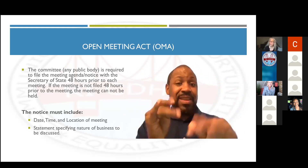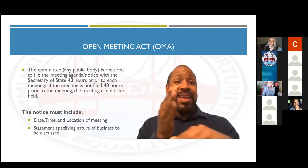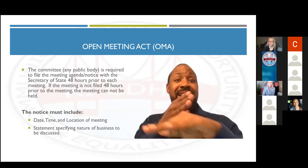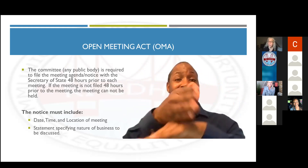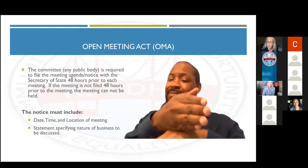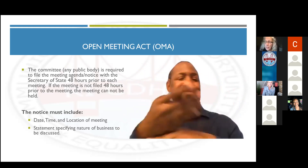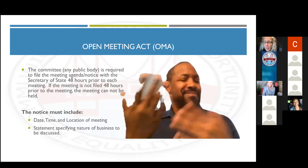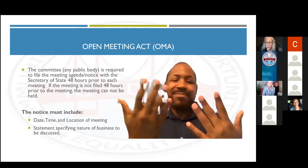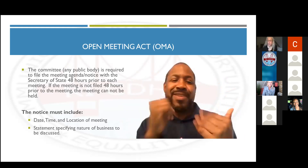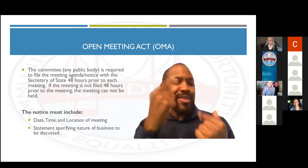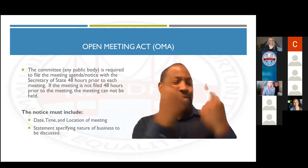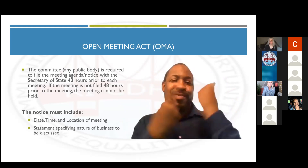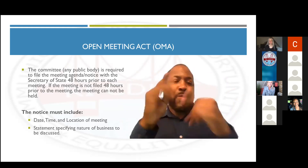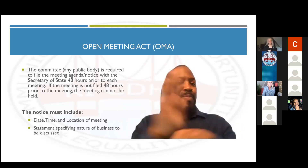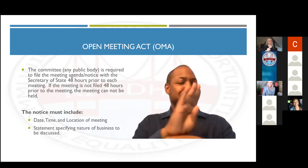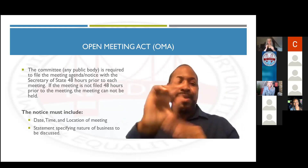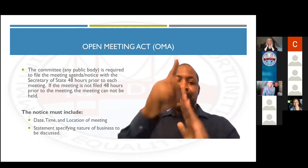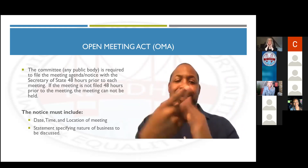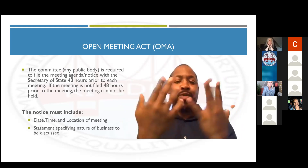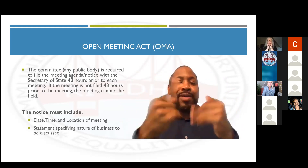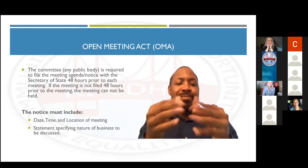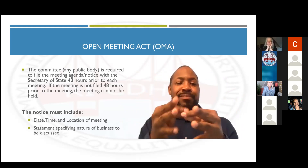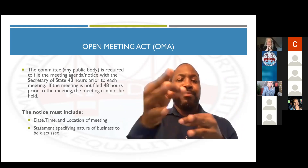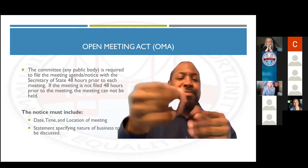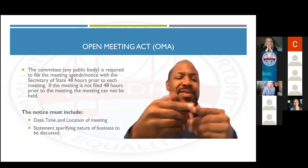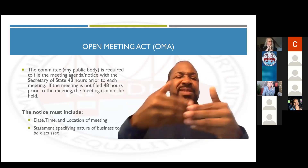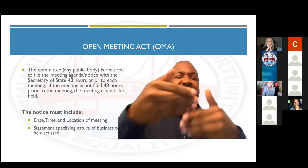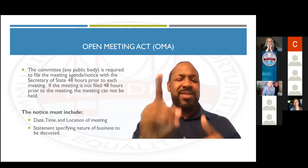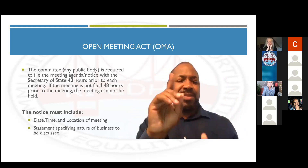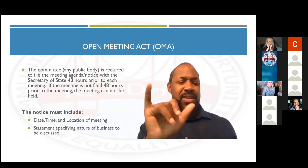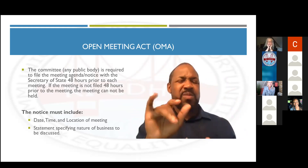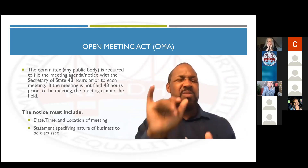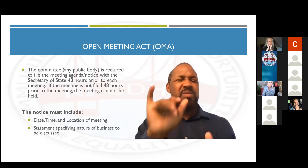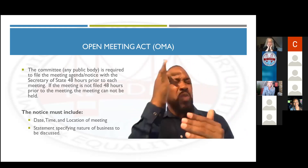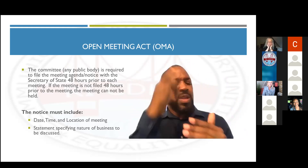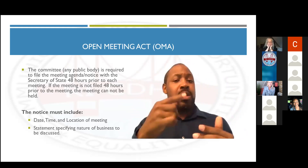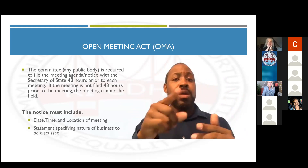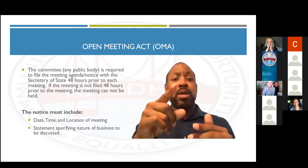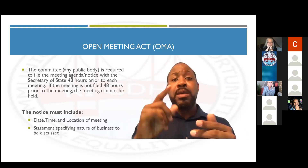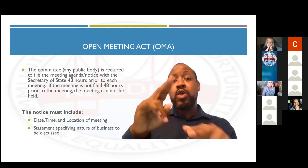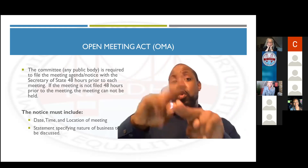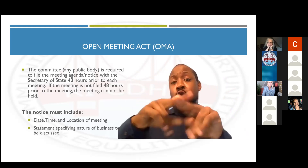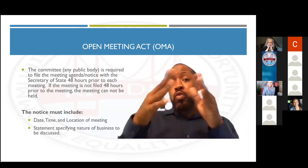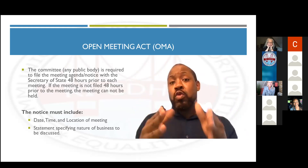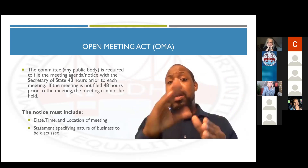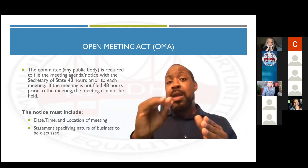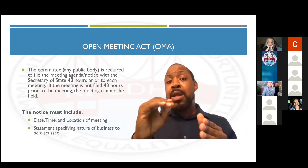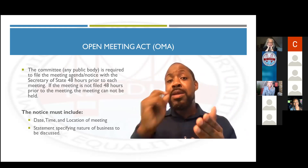has to be within that window. We can't accept something after 4 o'clock, even though it's the same day of the week, it's the same calendar